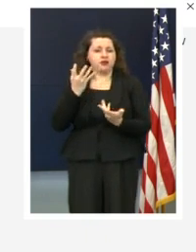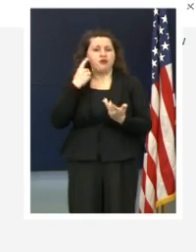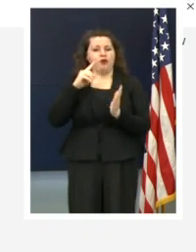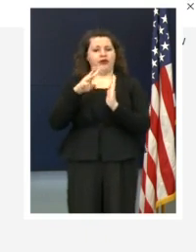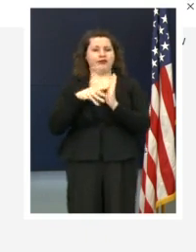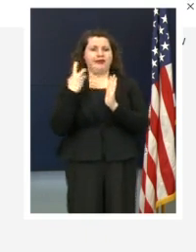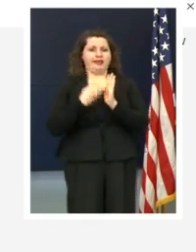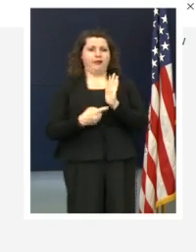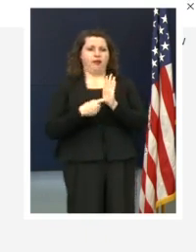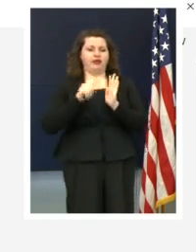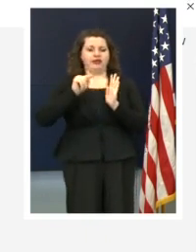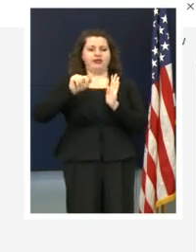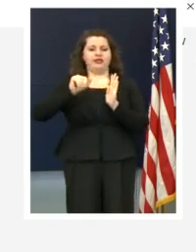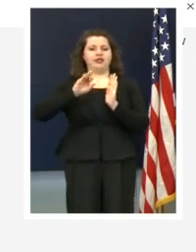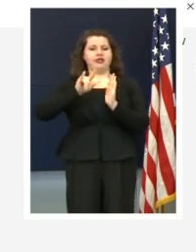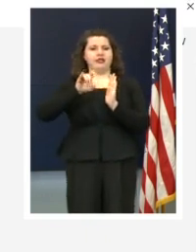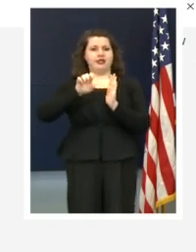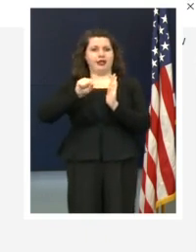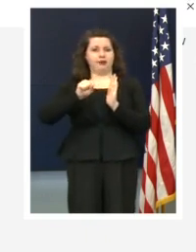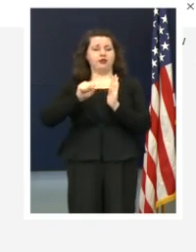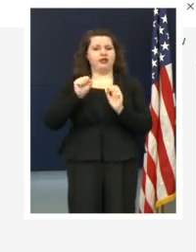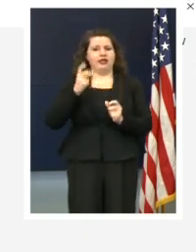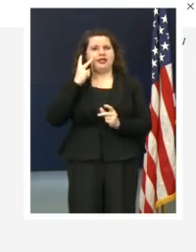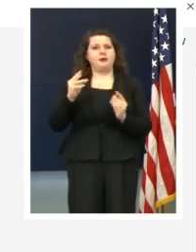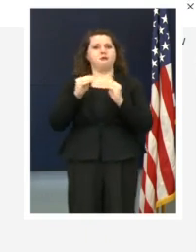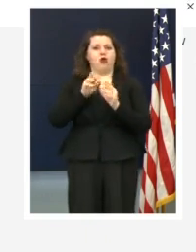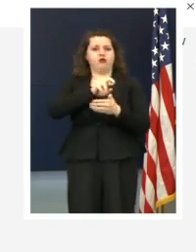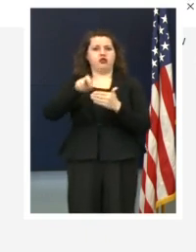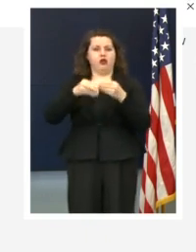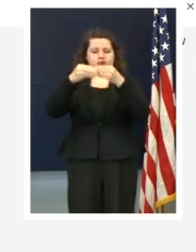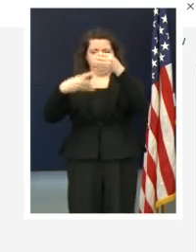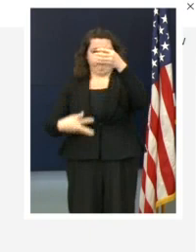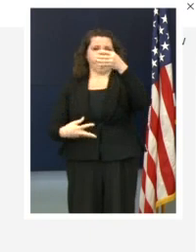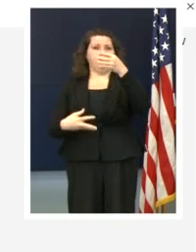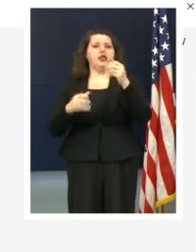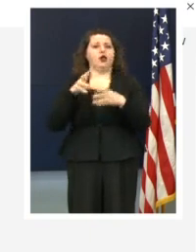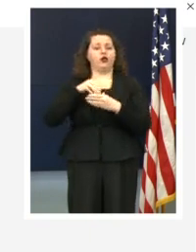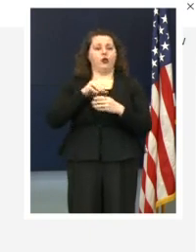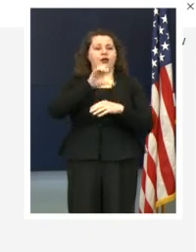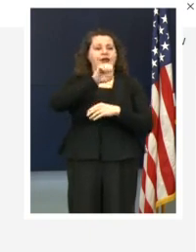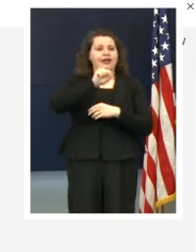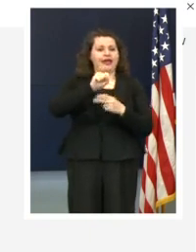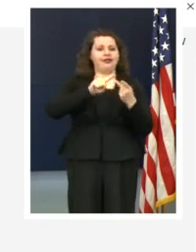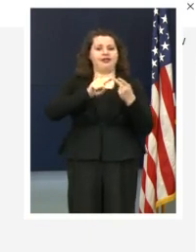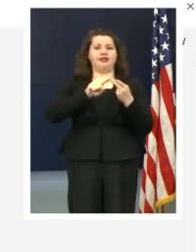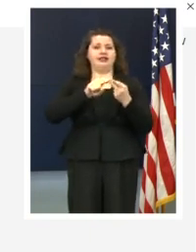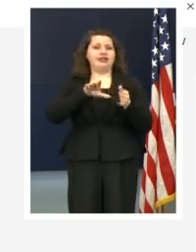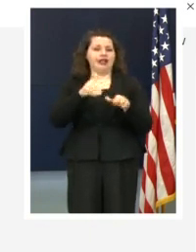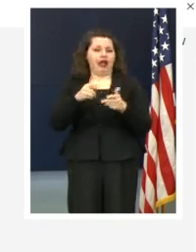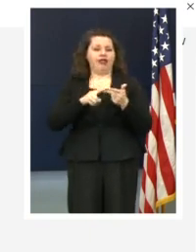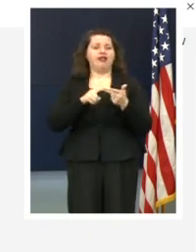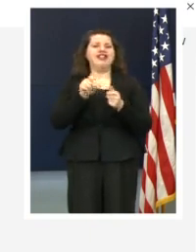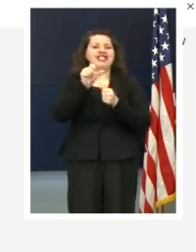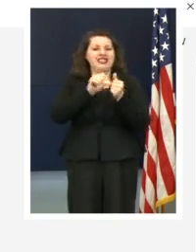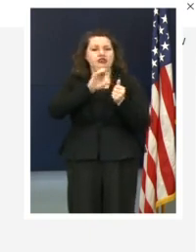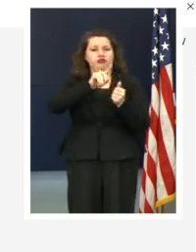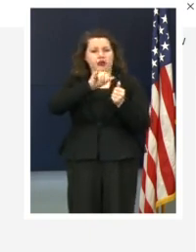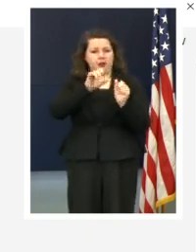tables so that you can see more results at once, including cases and deaths by county and cases by county and